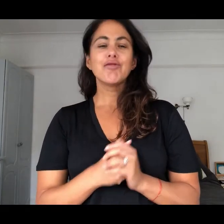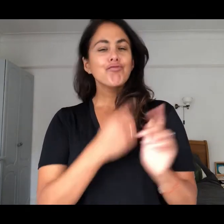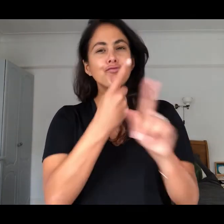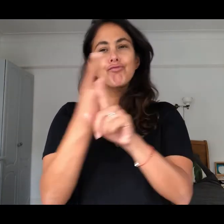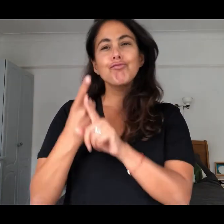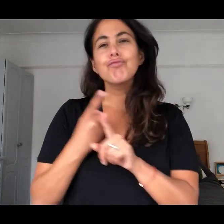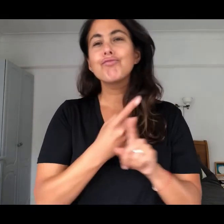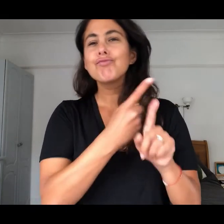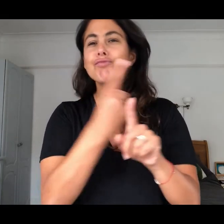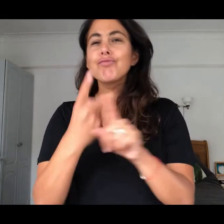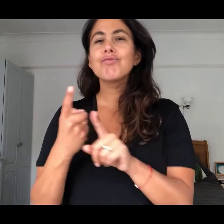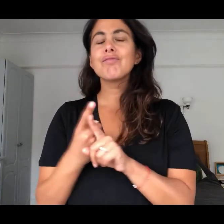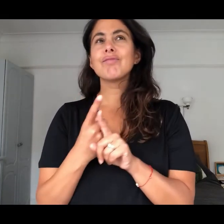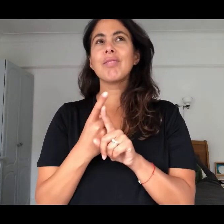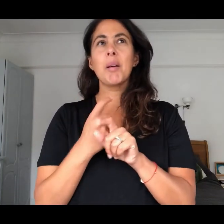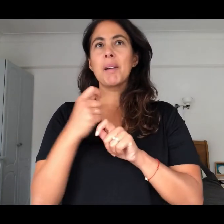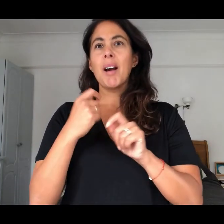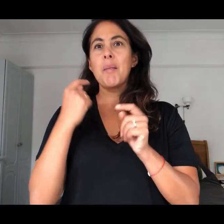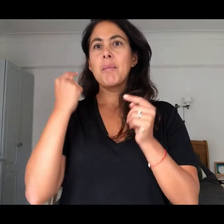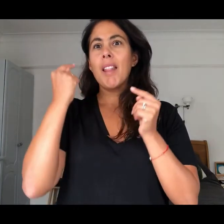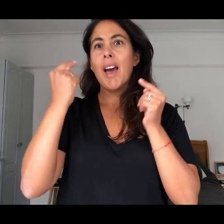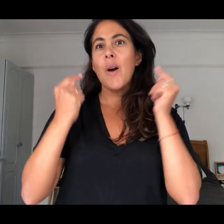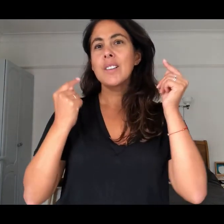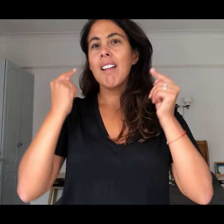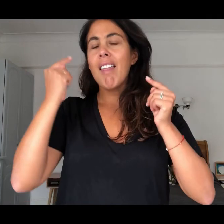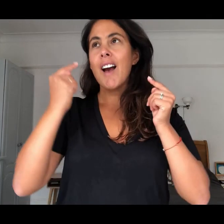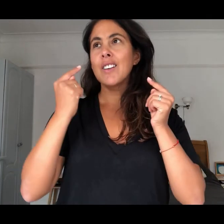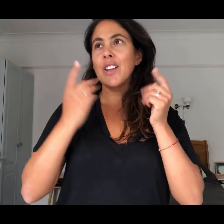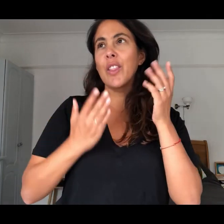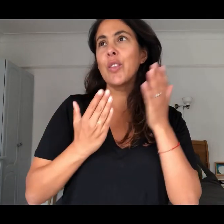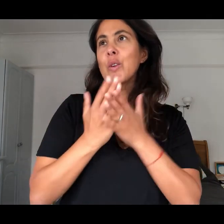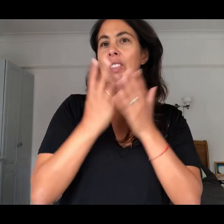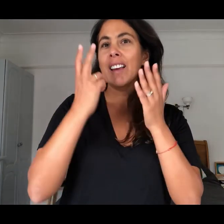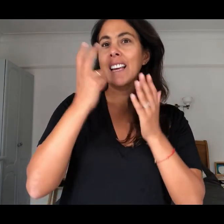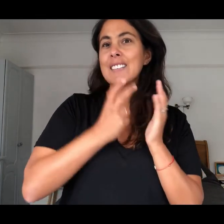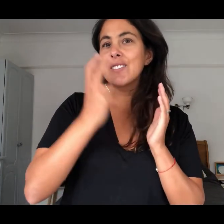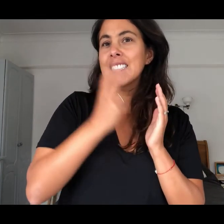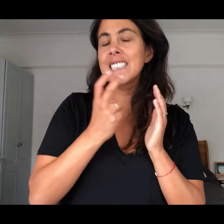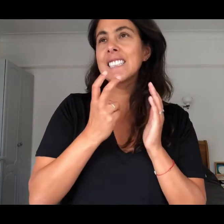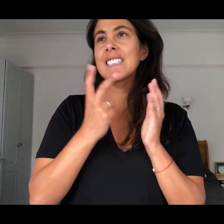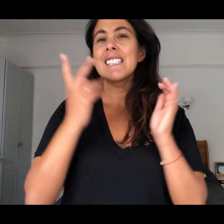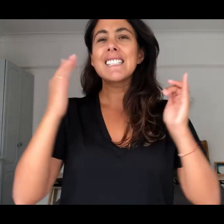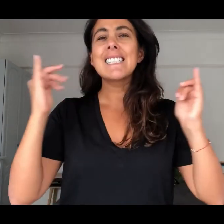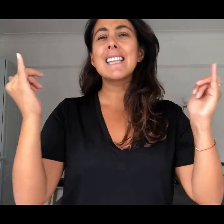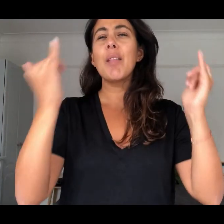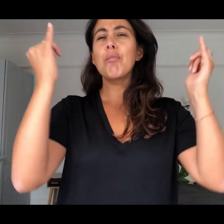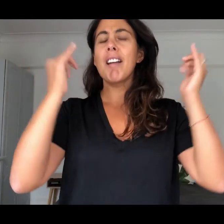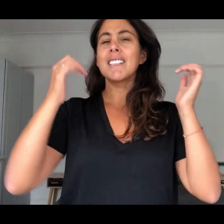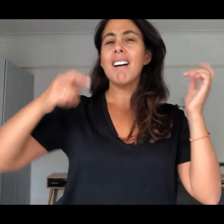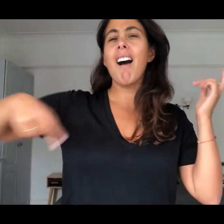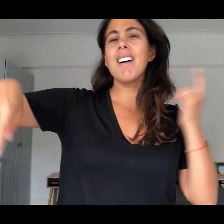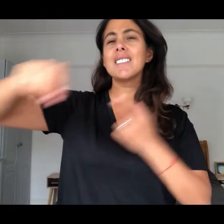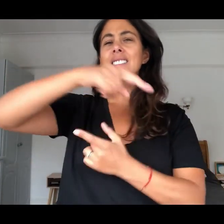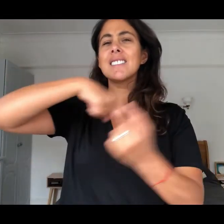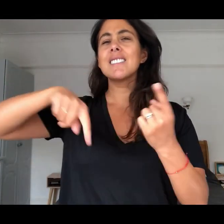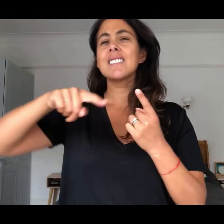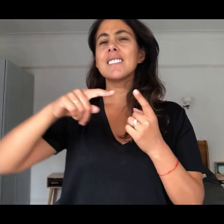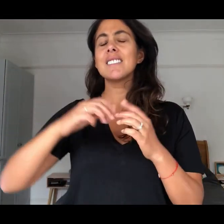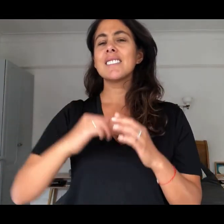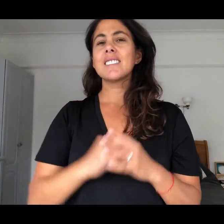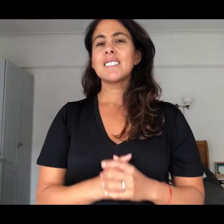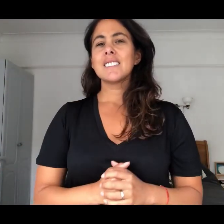looks good. And the chatter and the increased volume as the night wears on. And the celebration